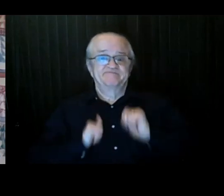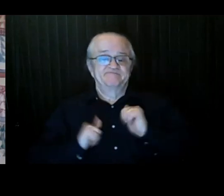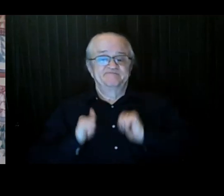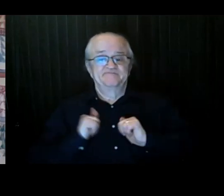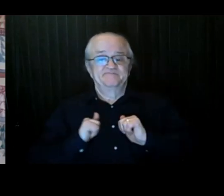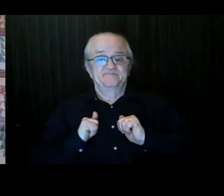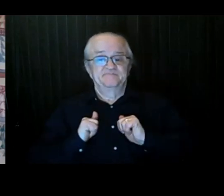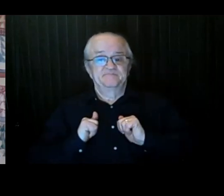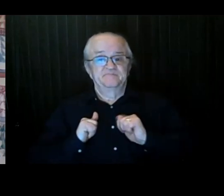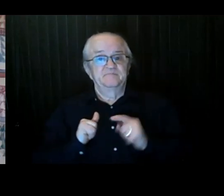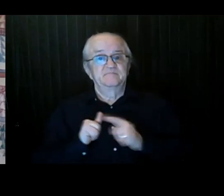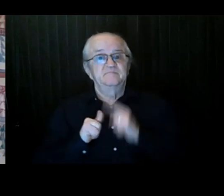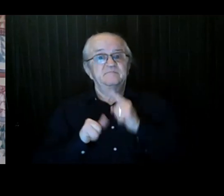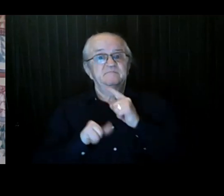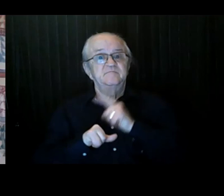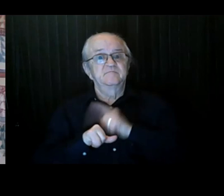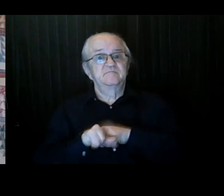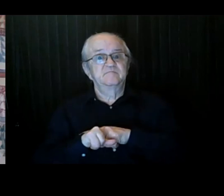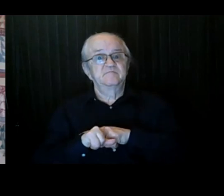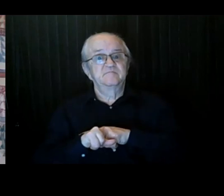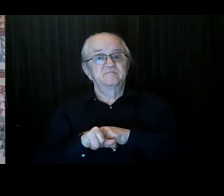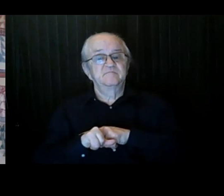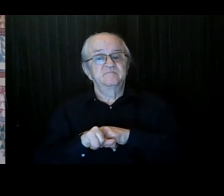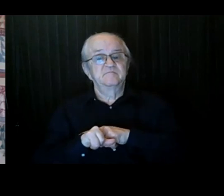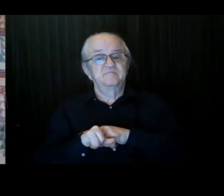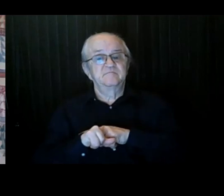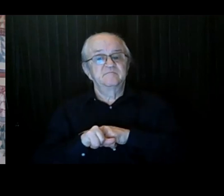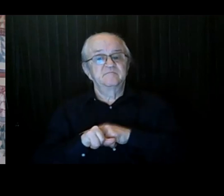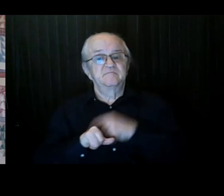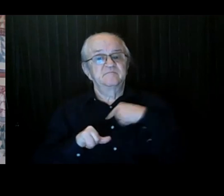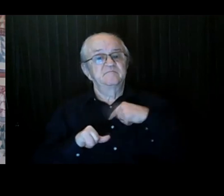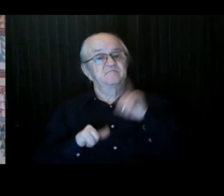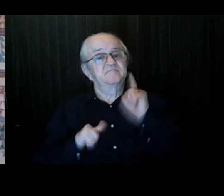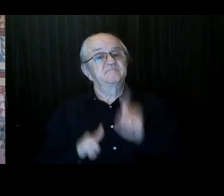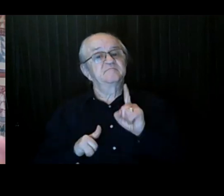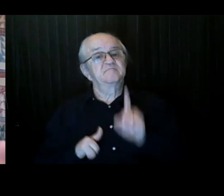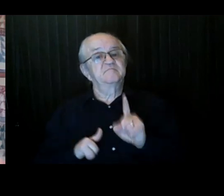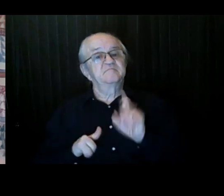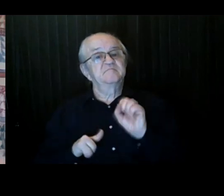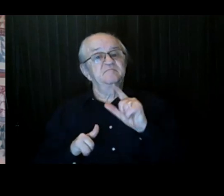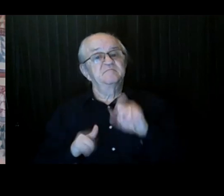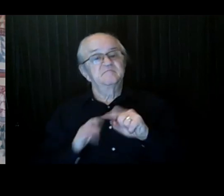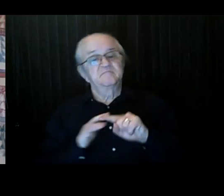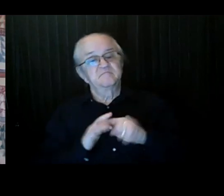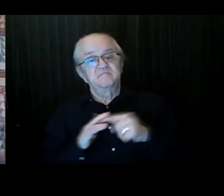And for the very first time that I can remember, I stepped out on the stage to start a new